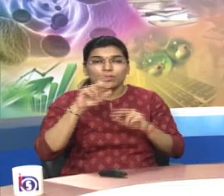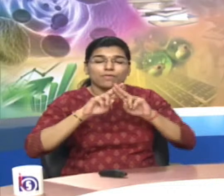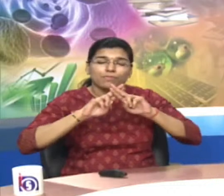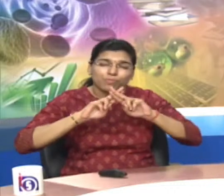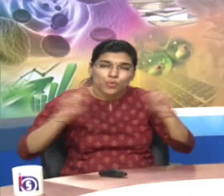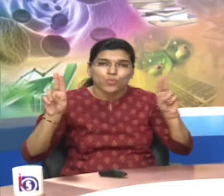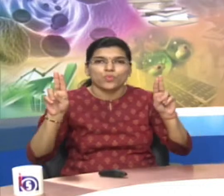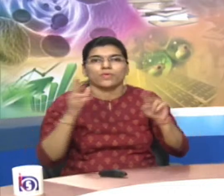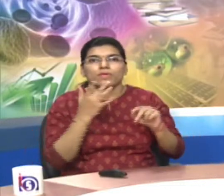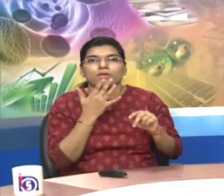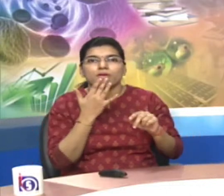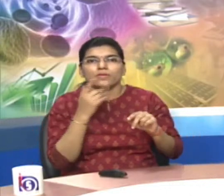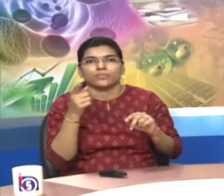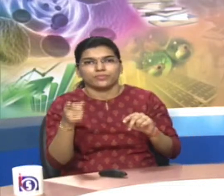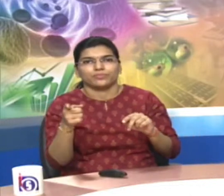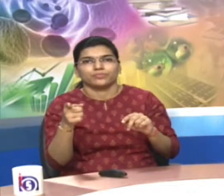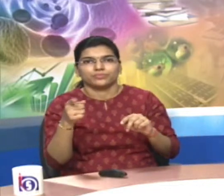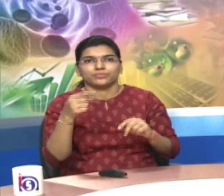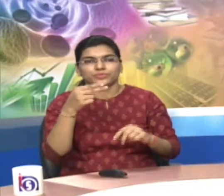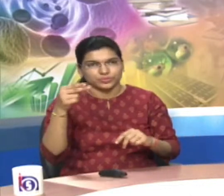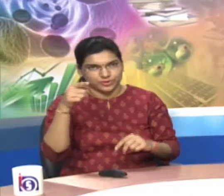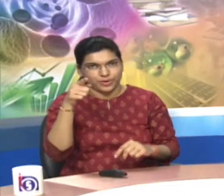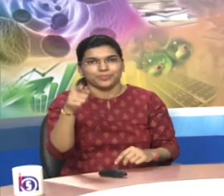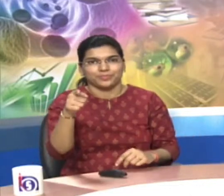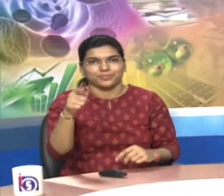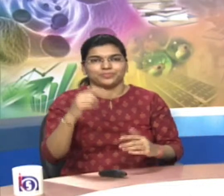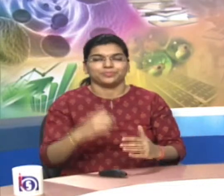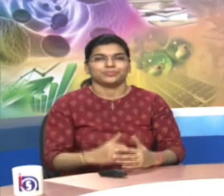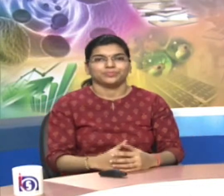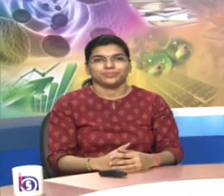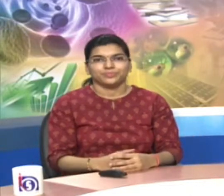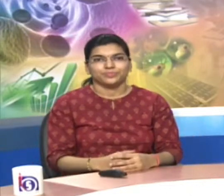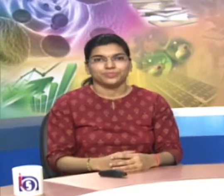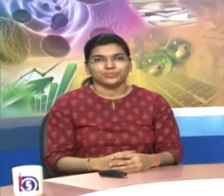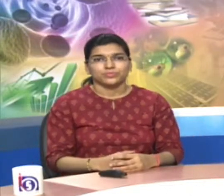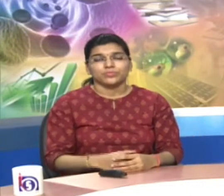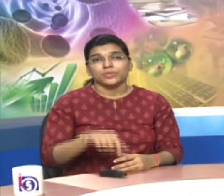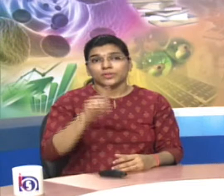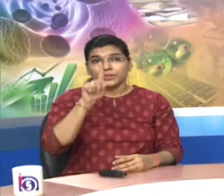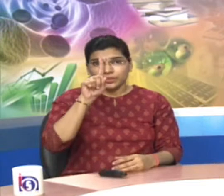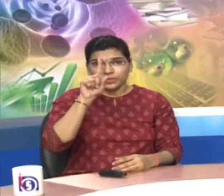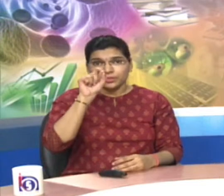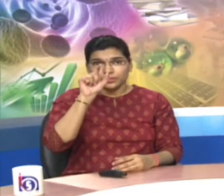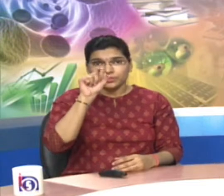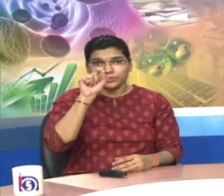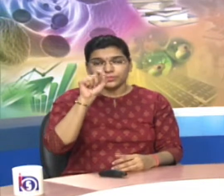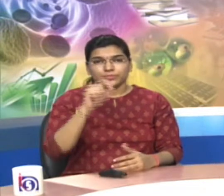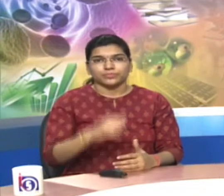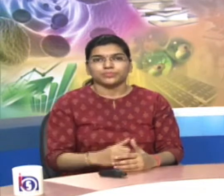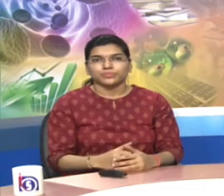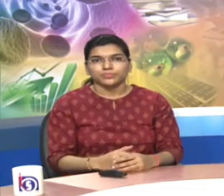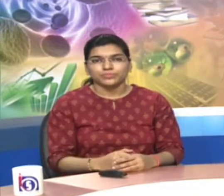can make the colorful background. So this font color and fill color